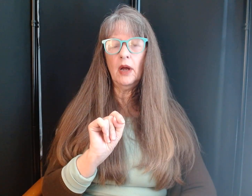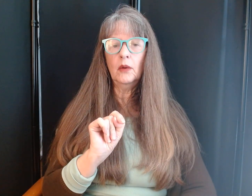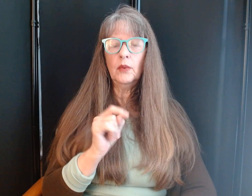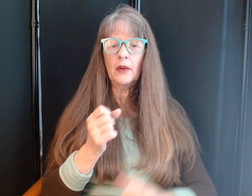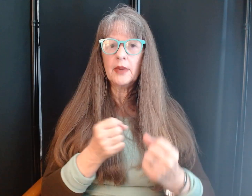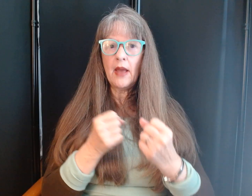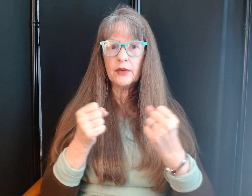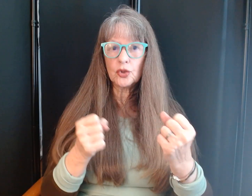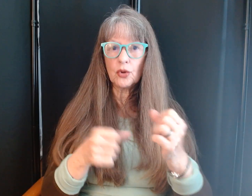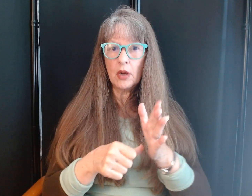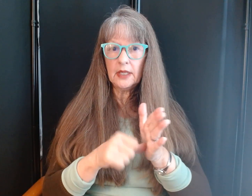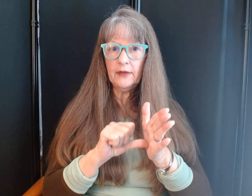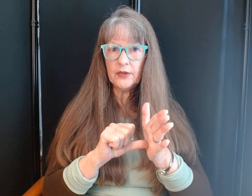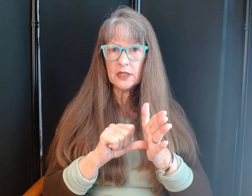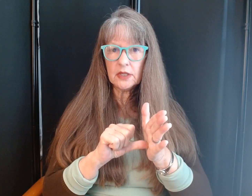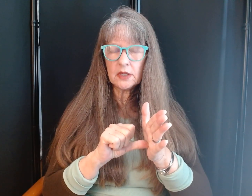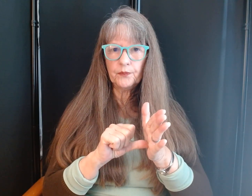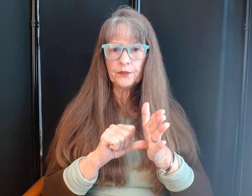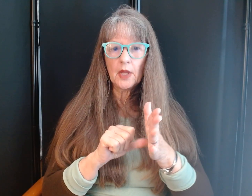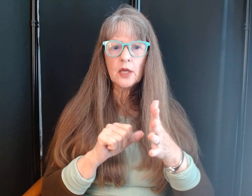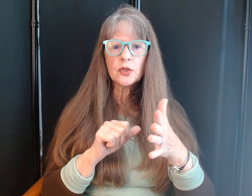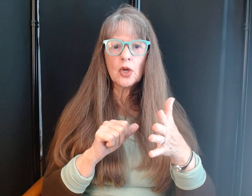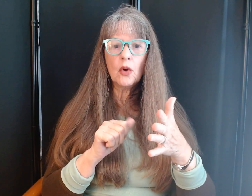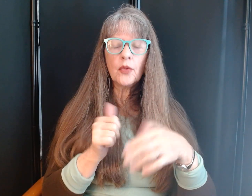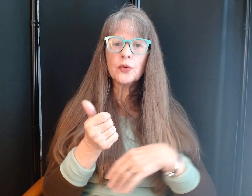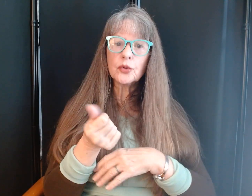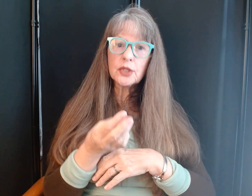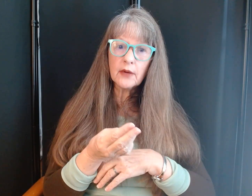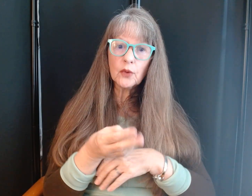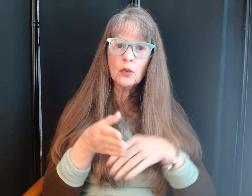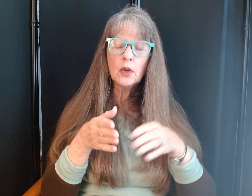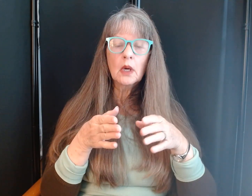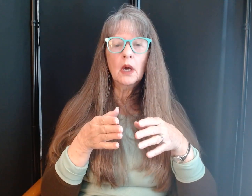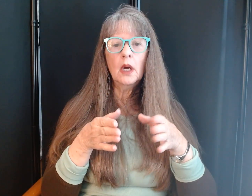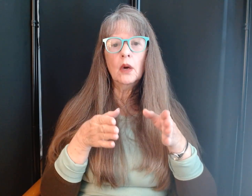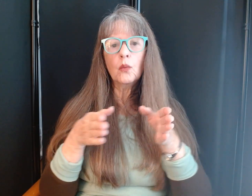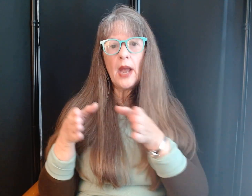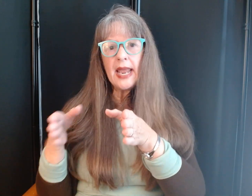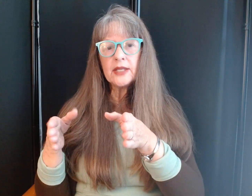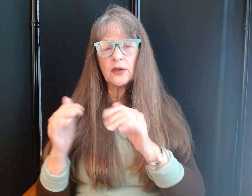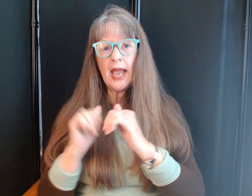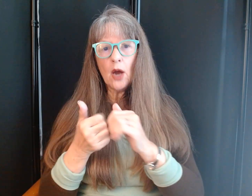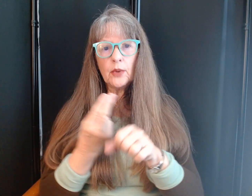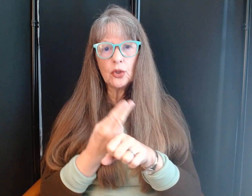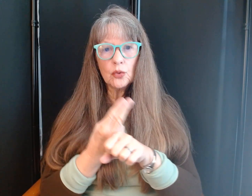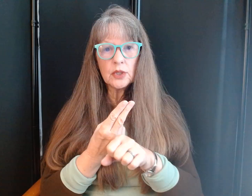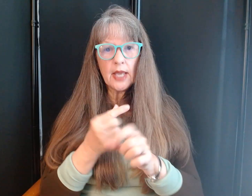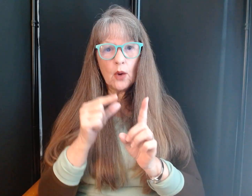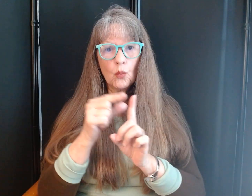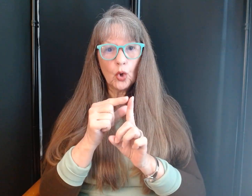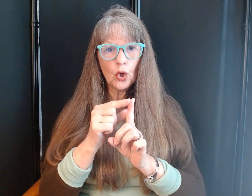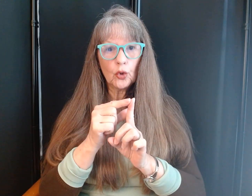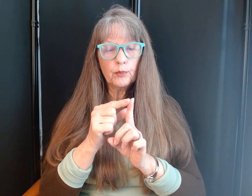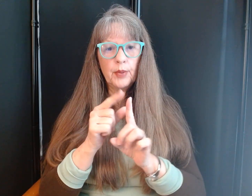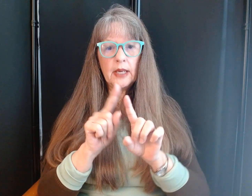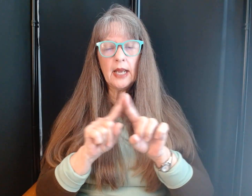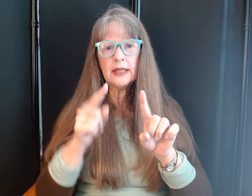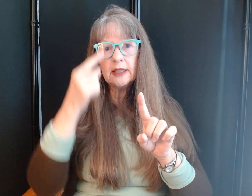when I would have a strong emphasis. So those are several ways on how we use that word, but I